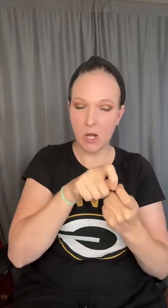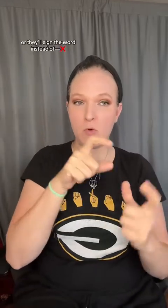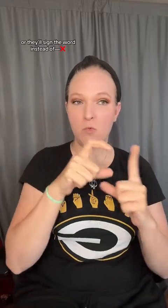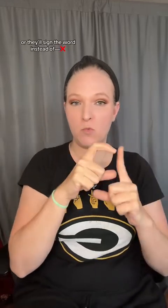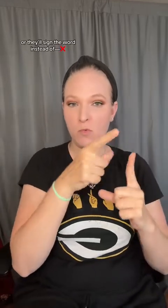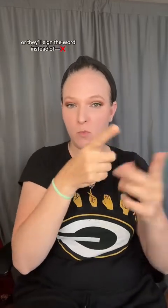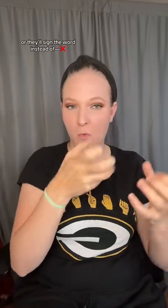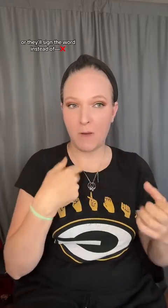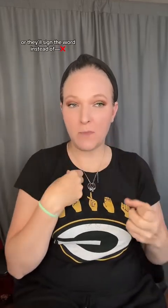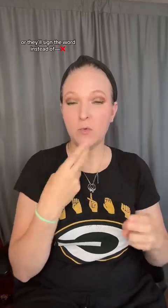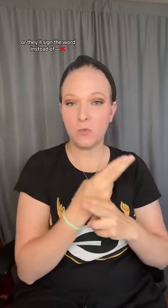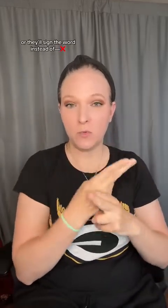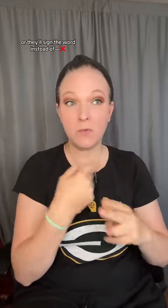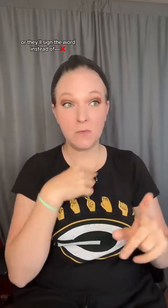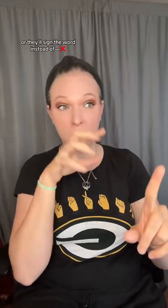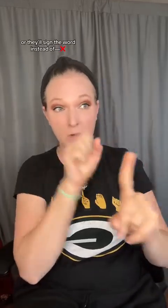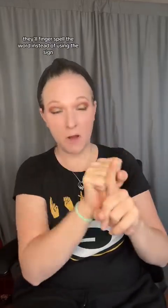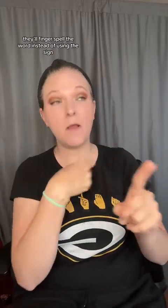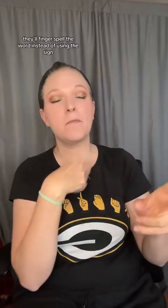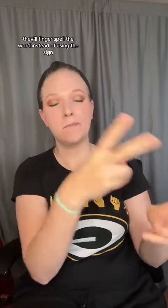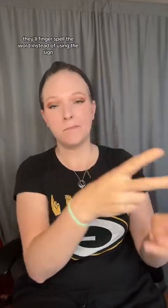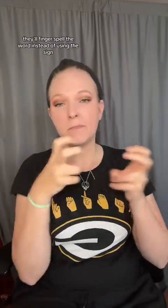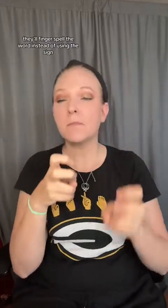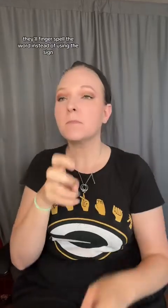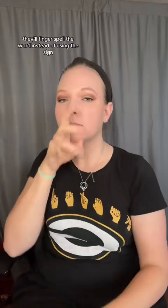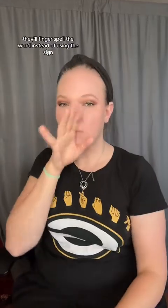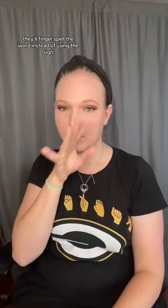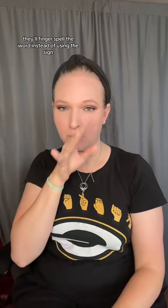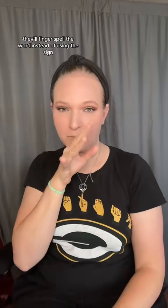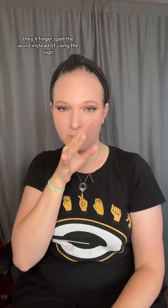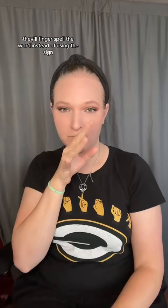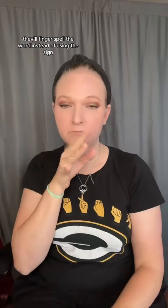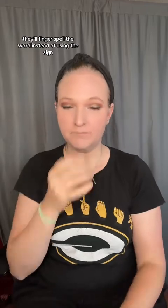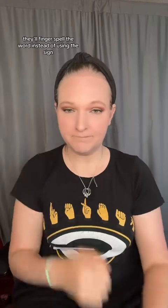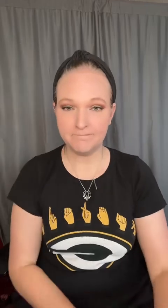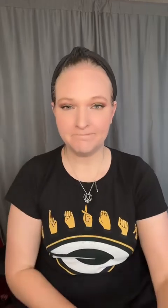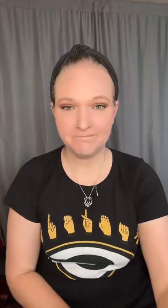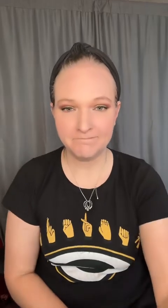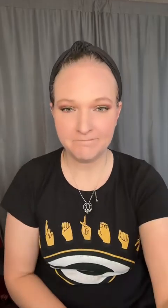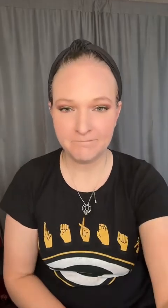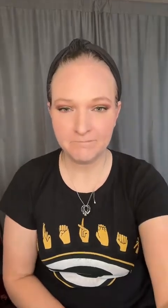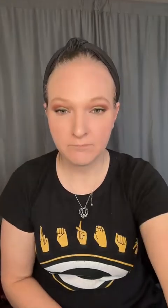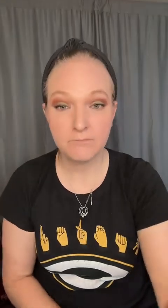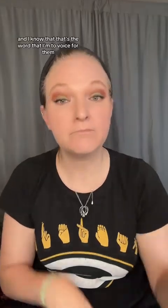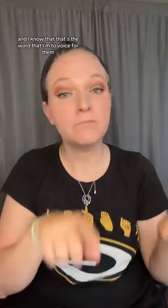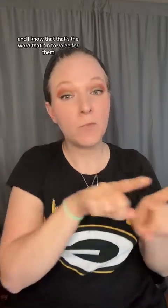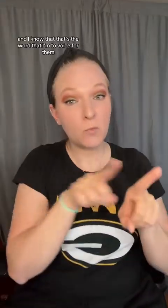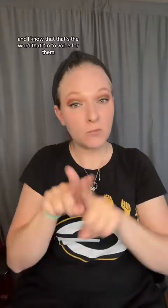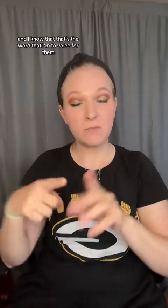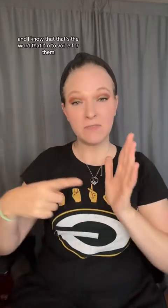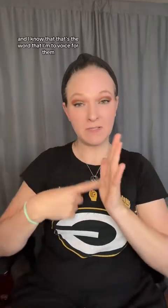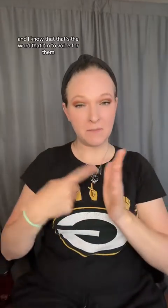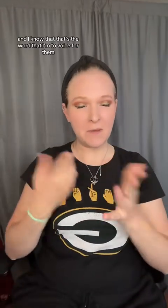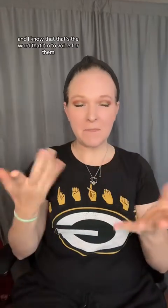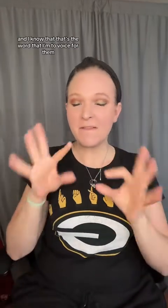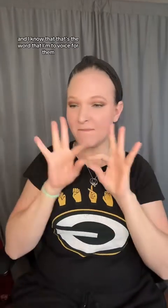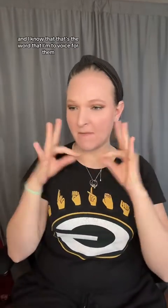Or they'll sign the word they'll fingerspell the word instead of using the sign. And I know that that's the word that I'm to voice for